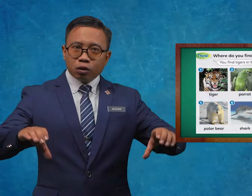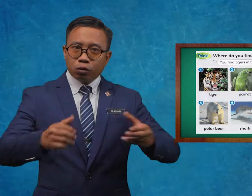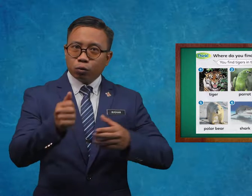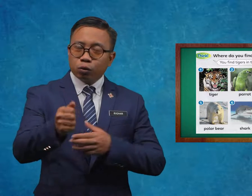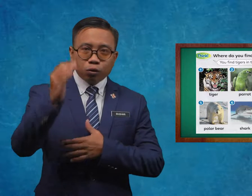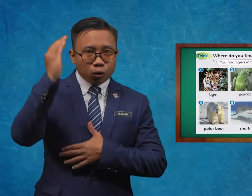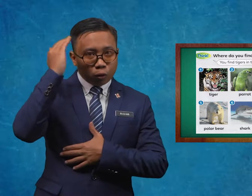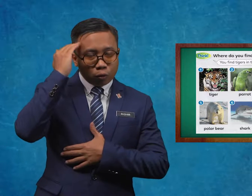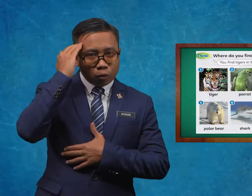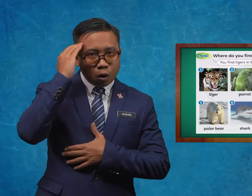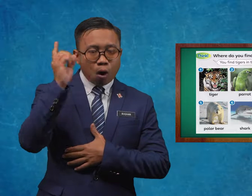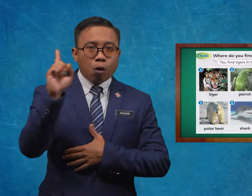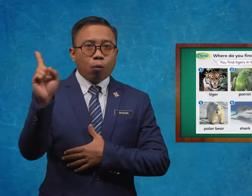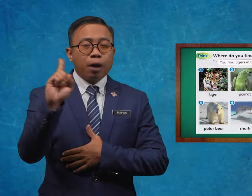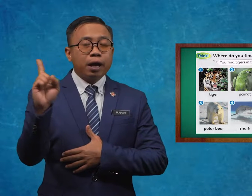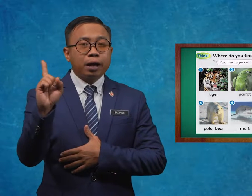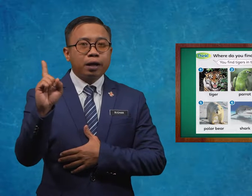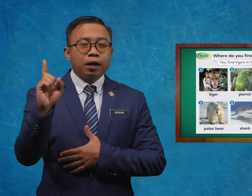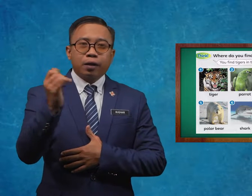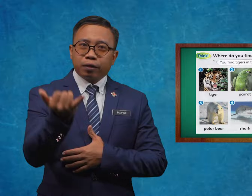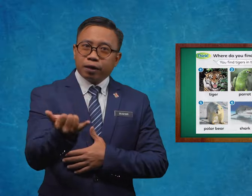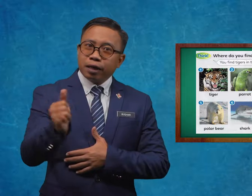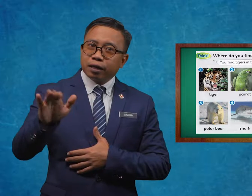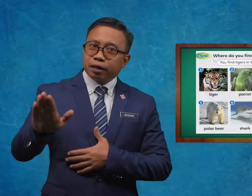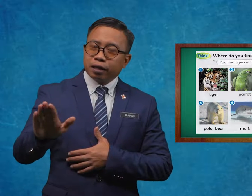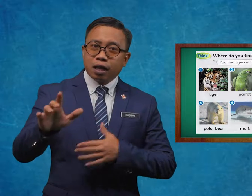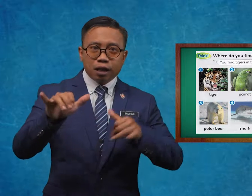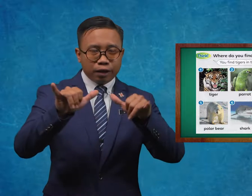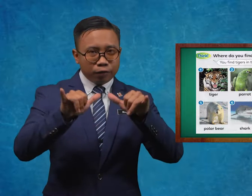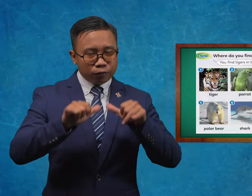Do you know where they live?